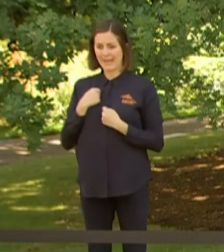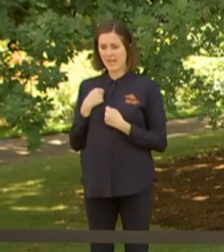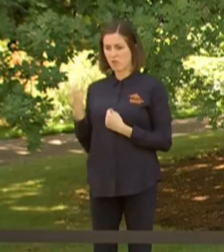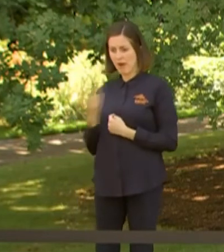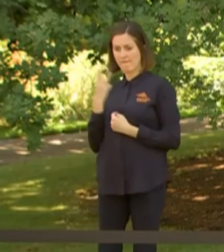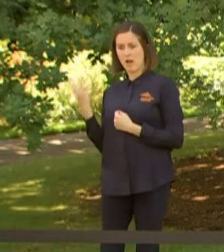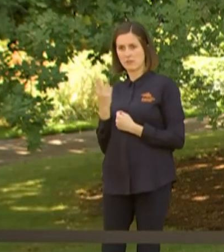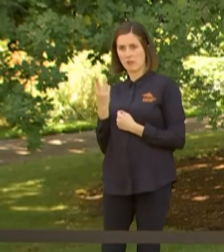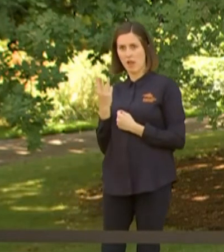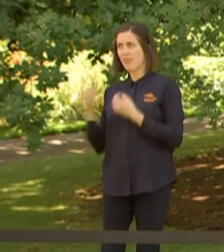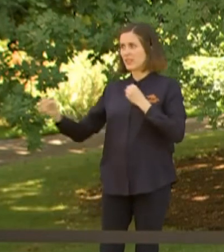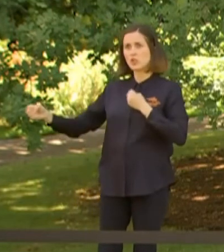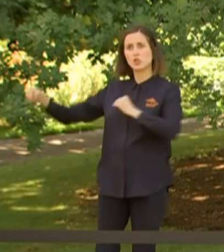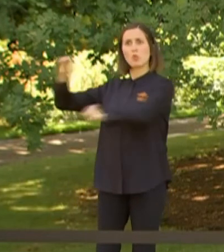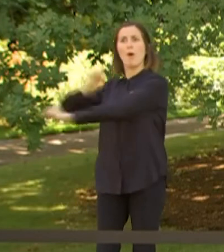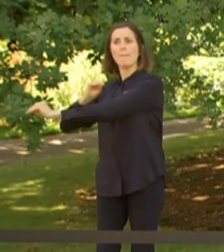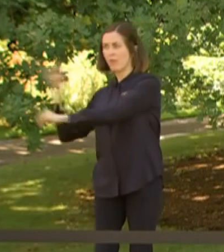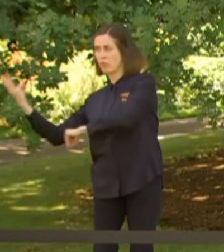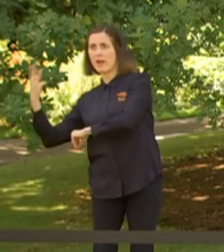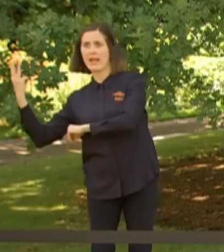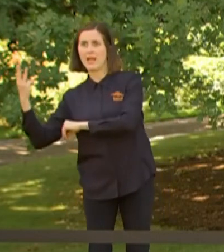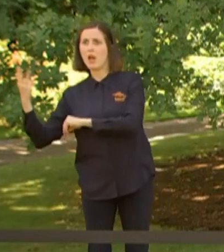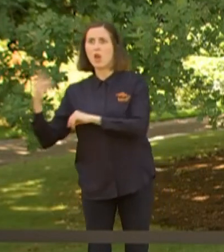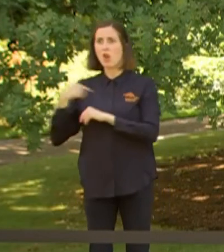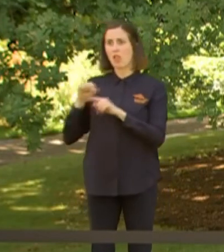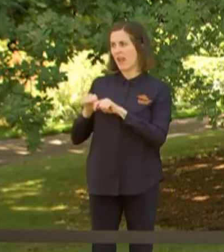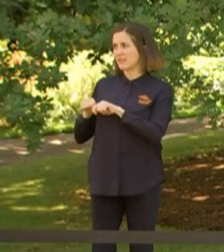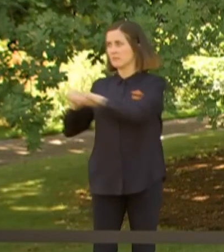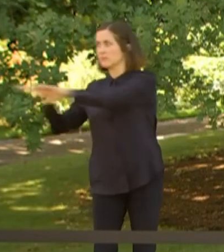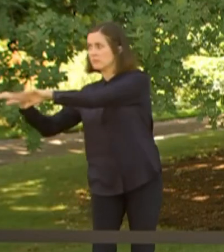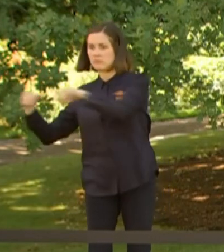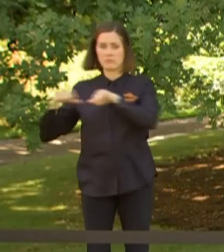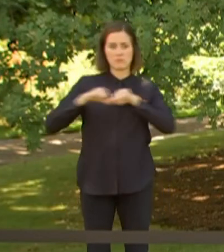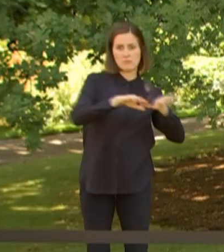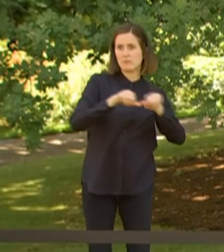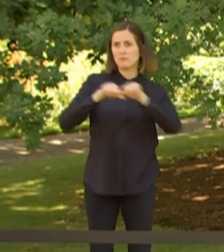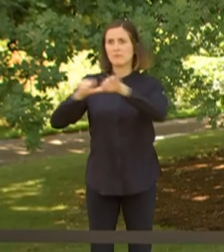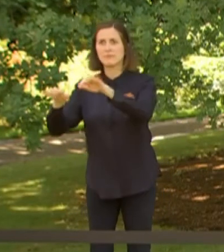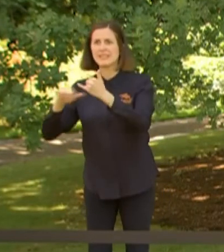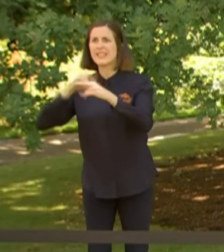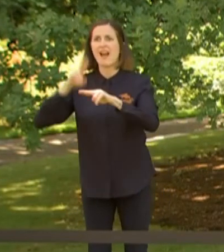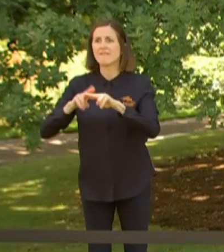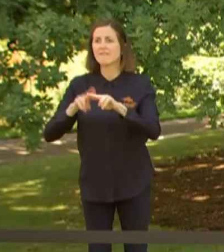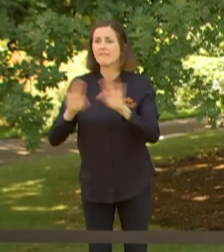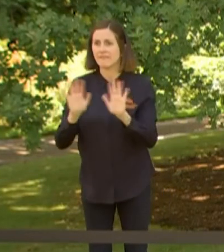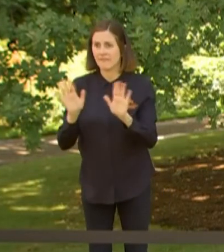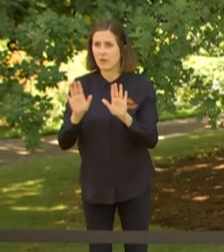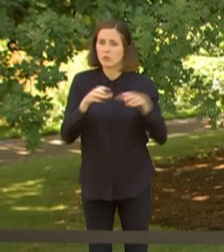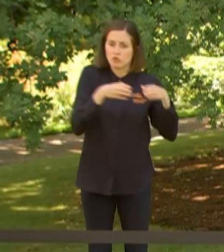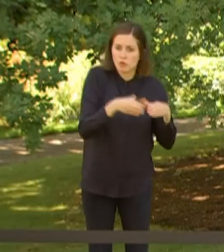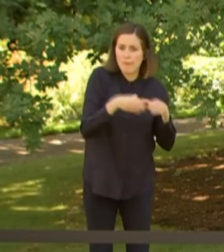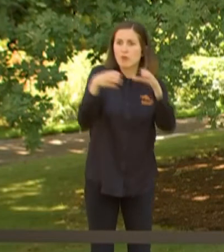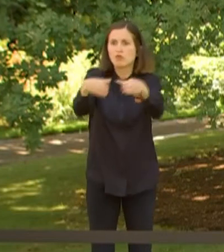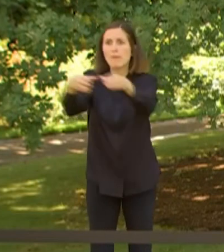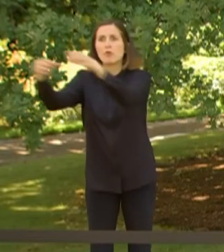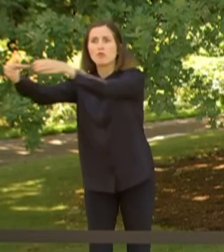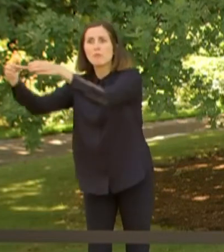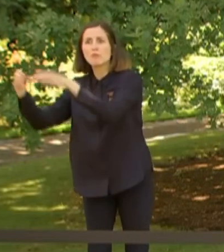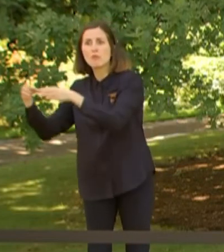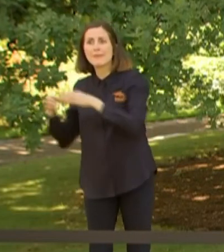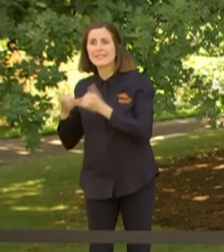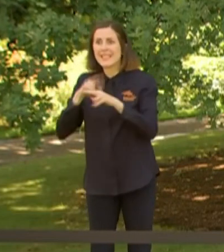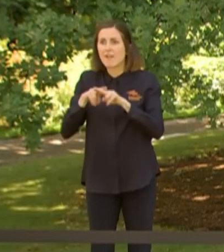one of those staff members get any symptoms at all, we're not having to risk other staff getting it or taking offline too many people